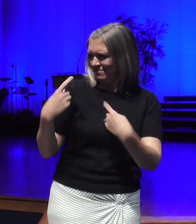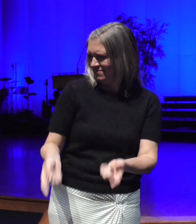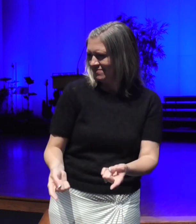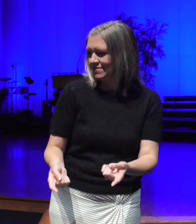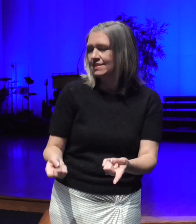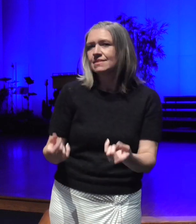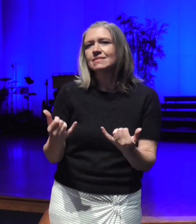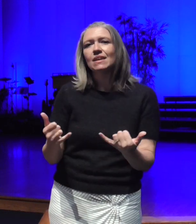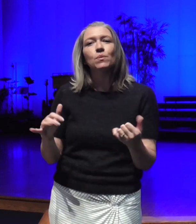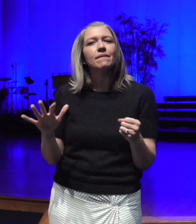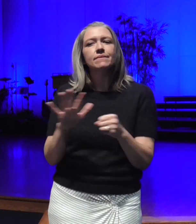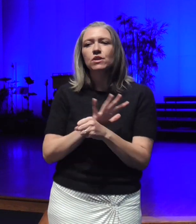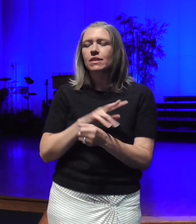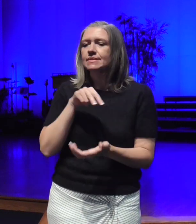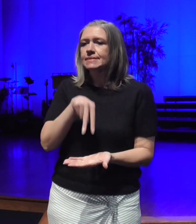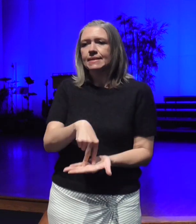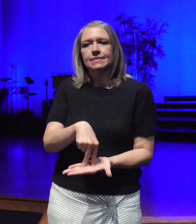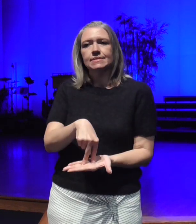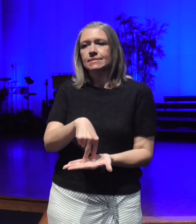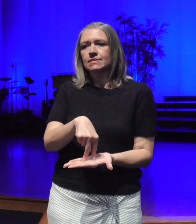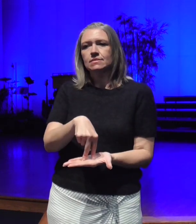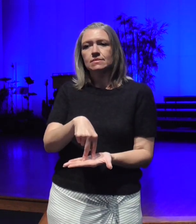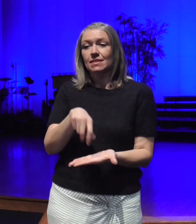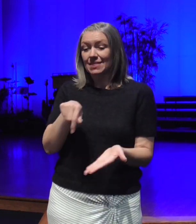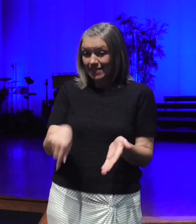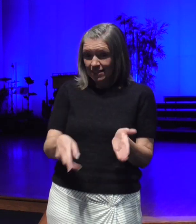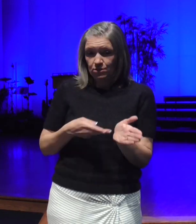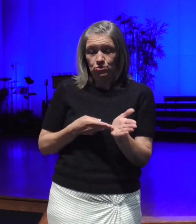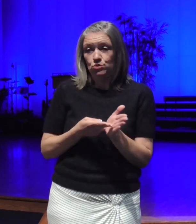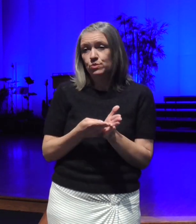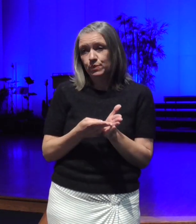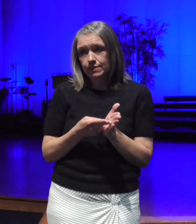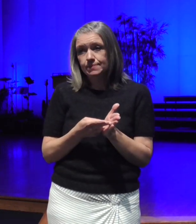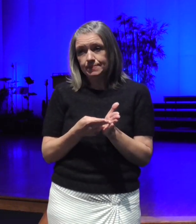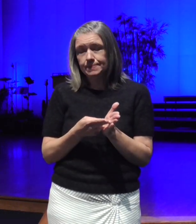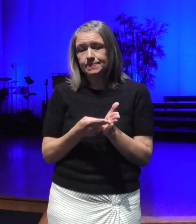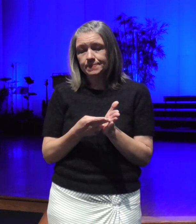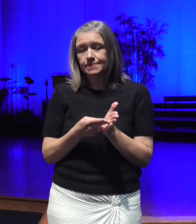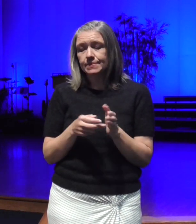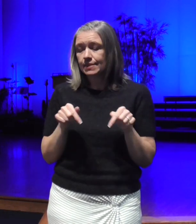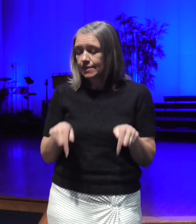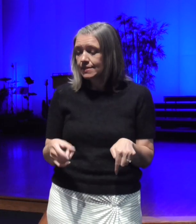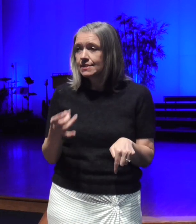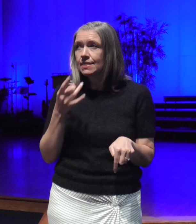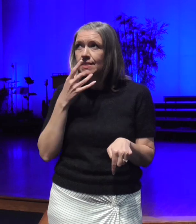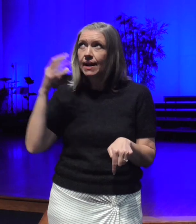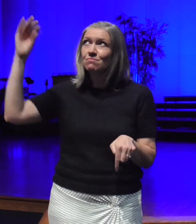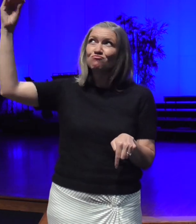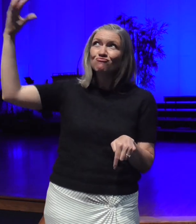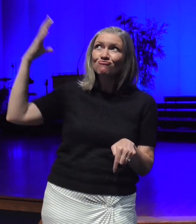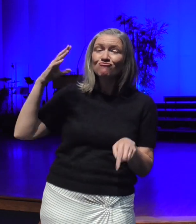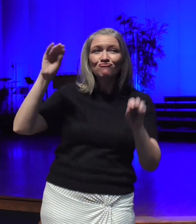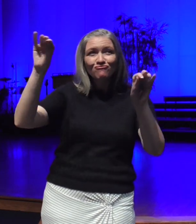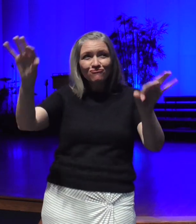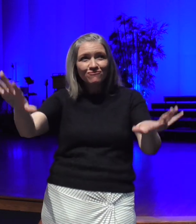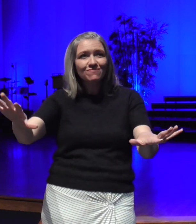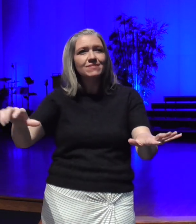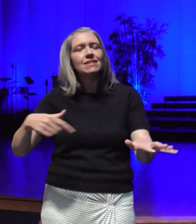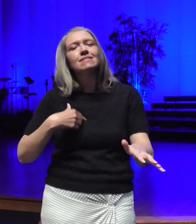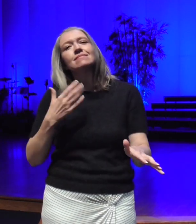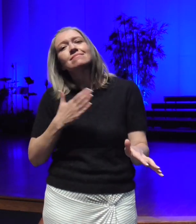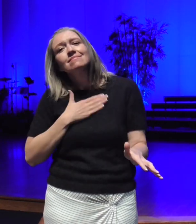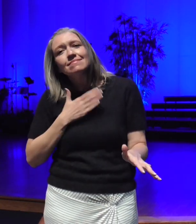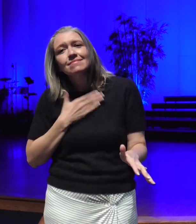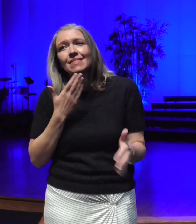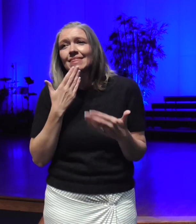and we fully stand in this truth, in this light. And I give joyous thanks that this